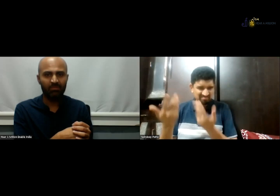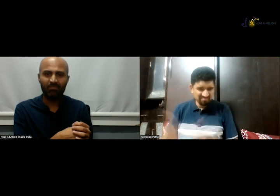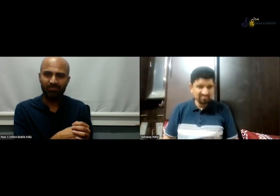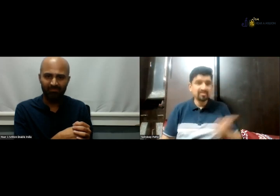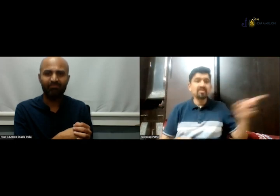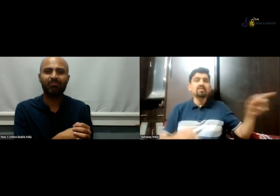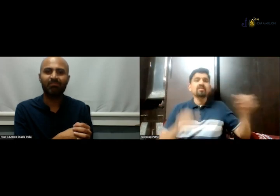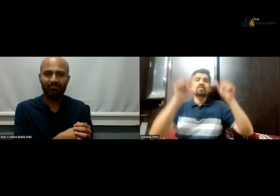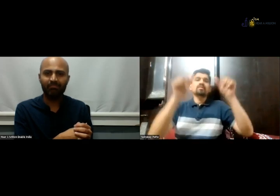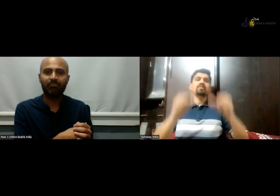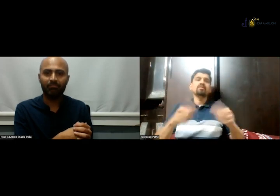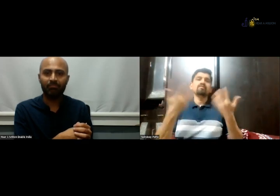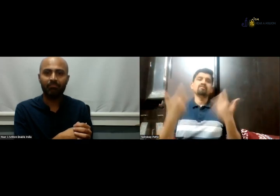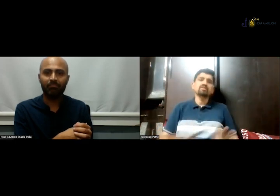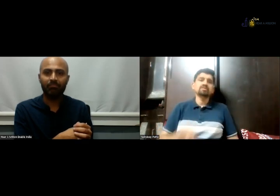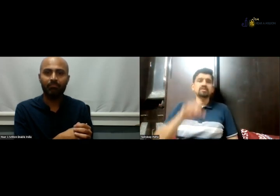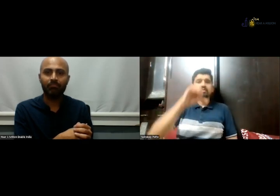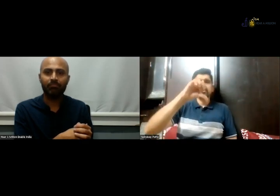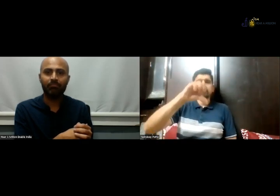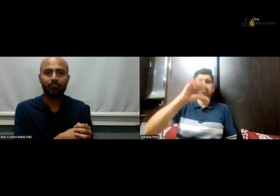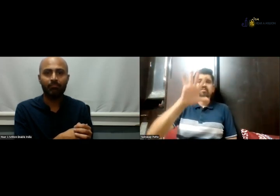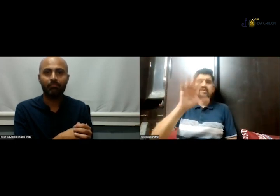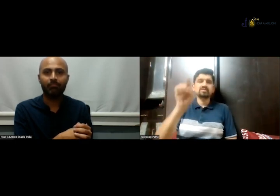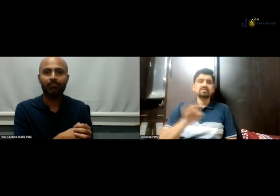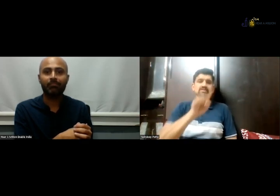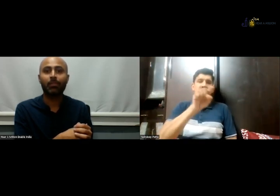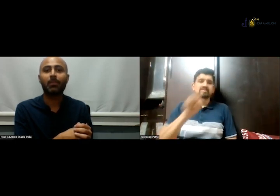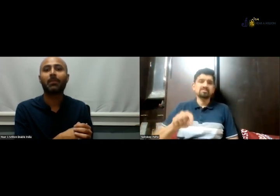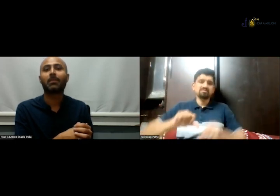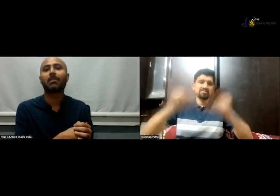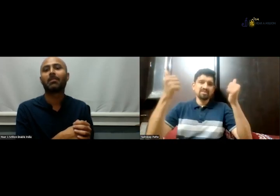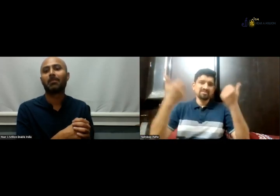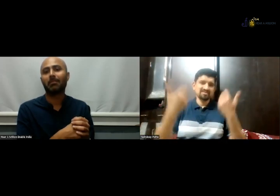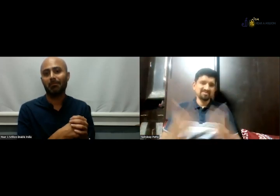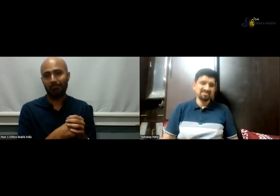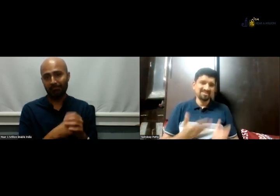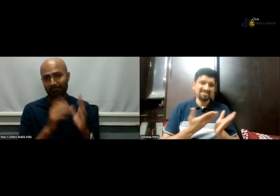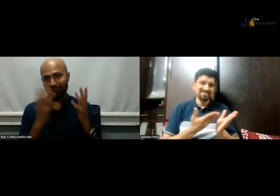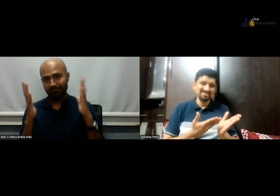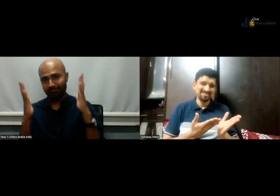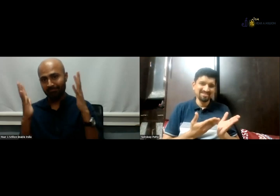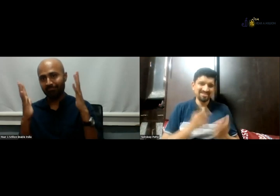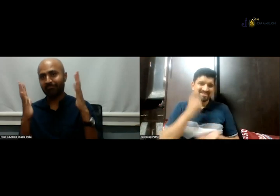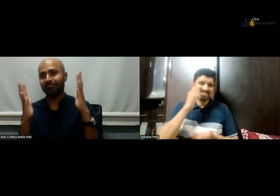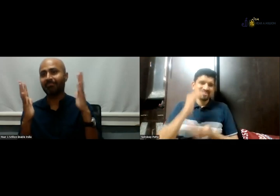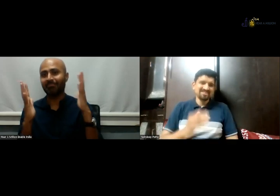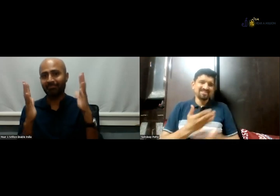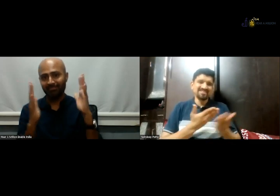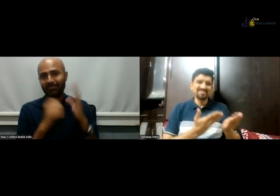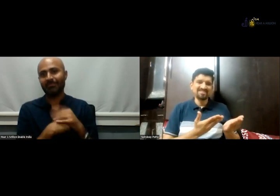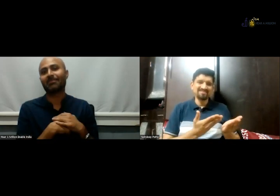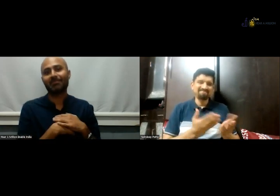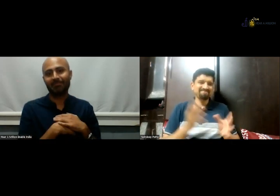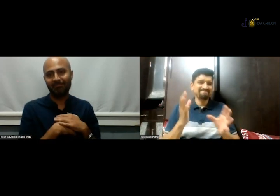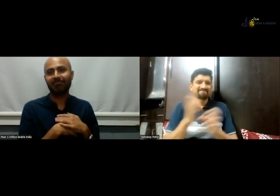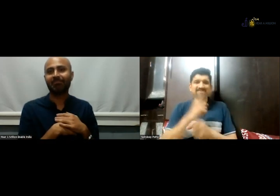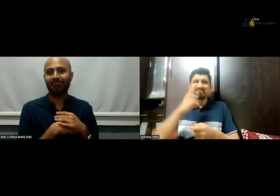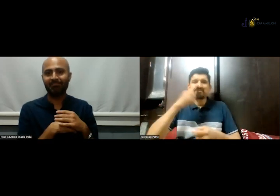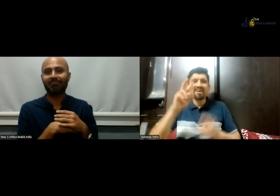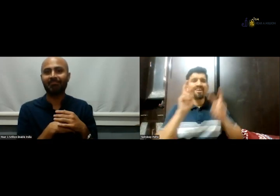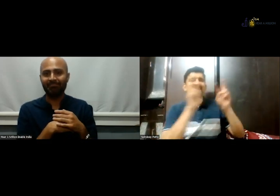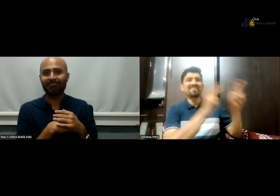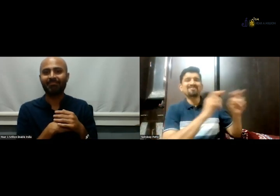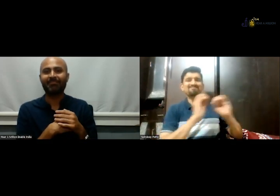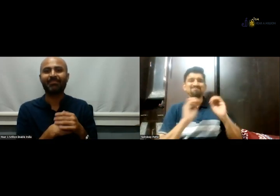wife also, I mean, and his result was declared in That's really